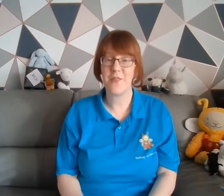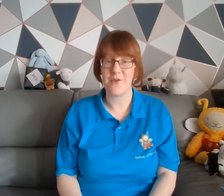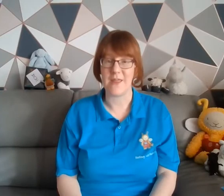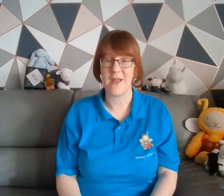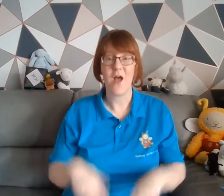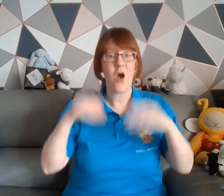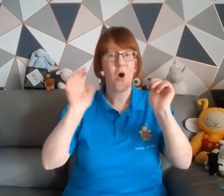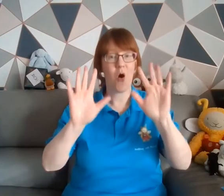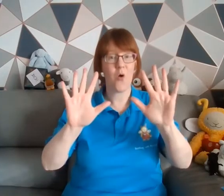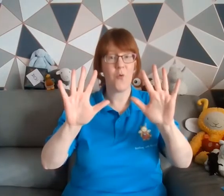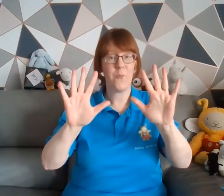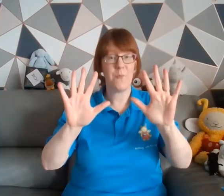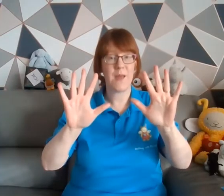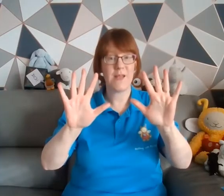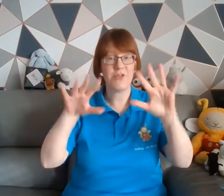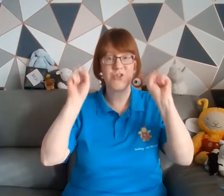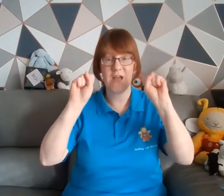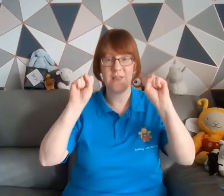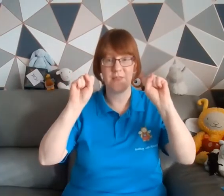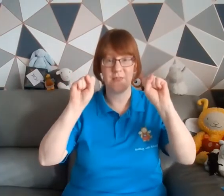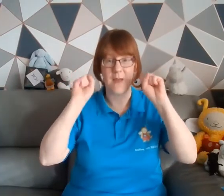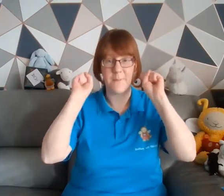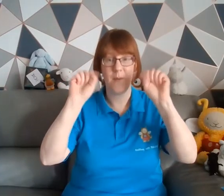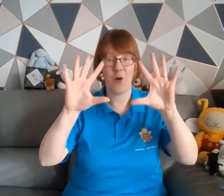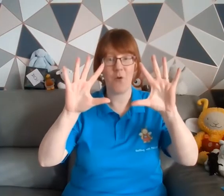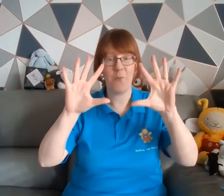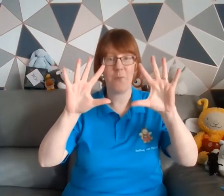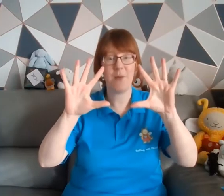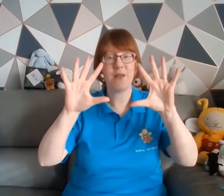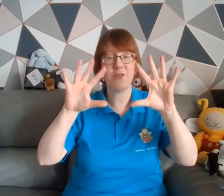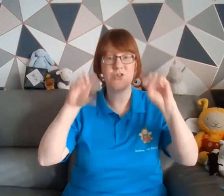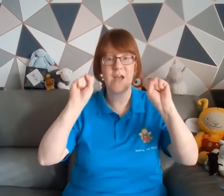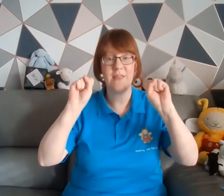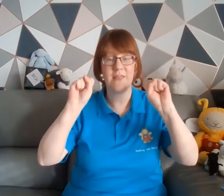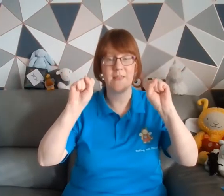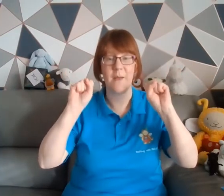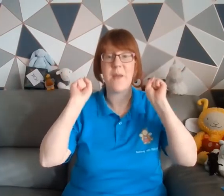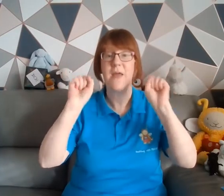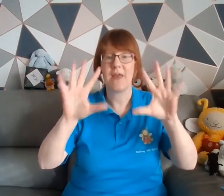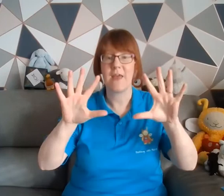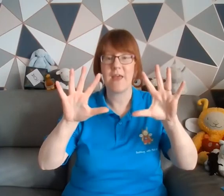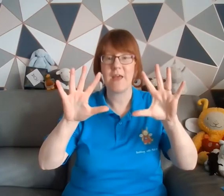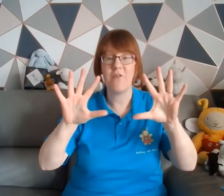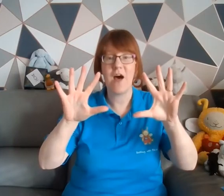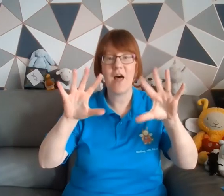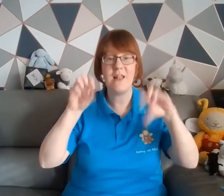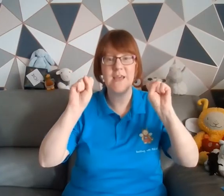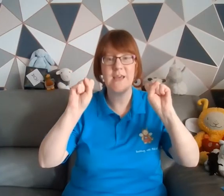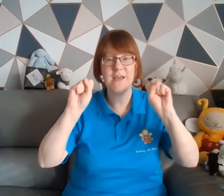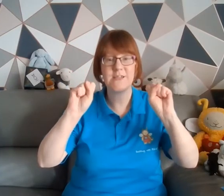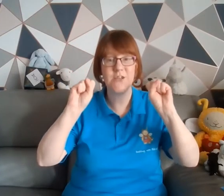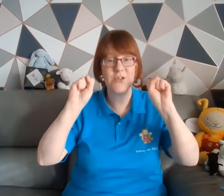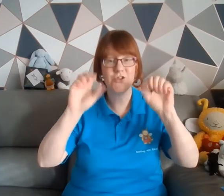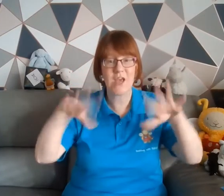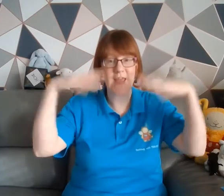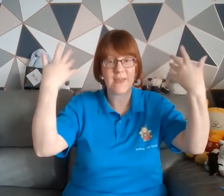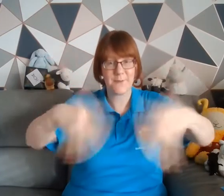three. Open, shut them, open, shut them, give a little shake.